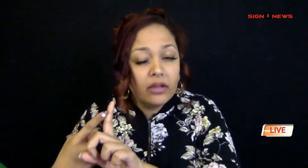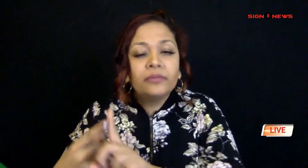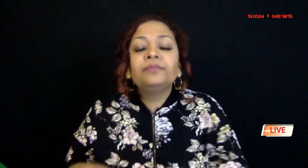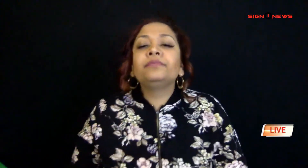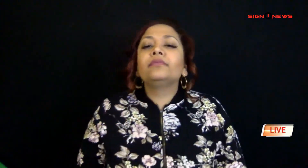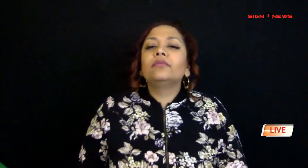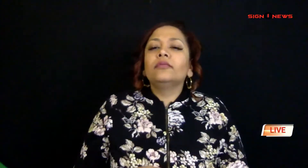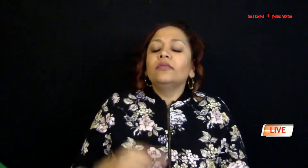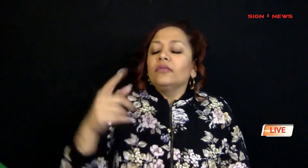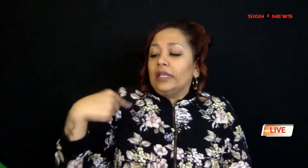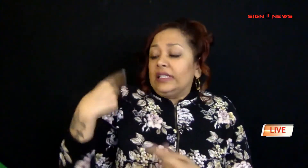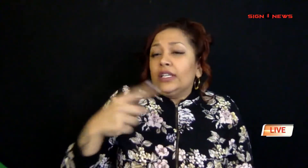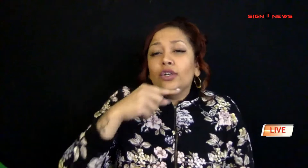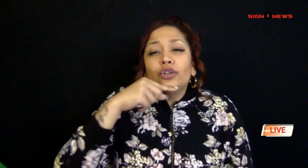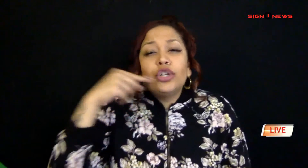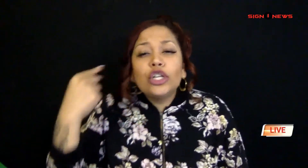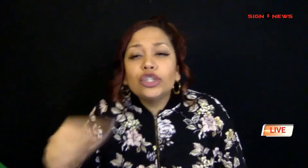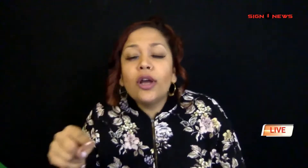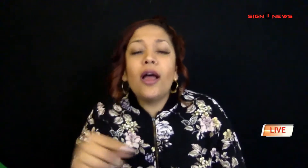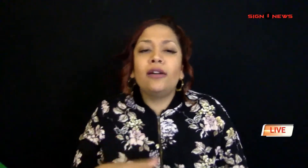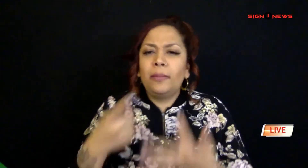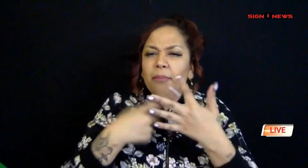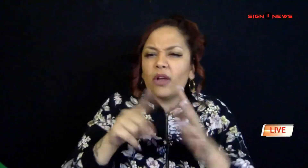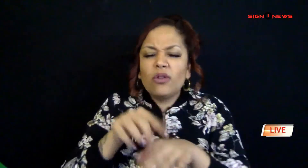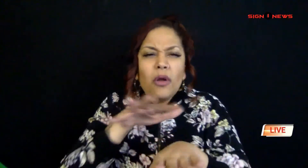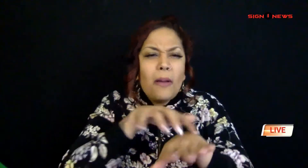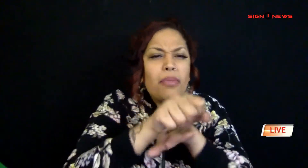It has been more than a month